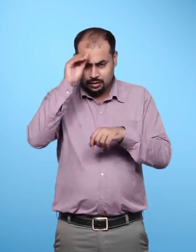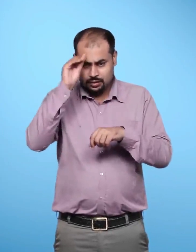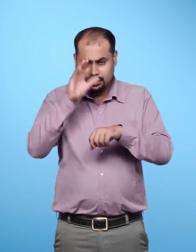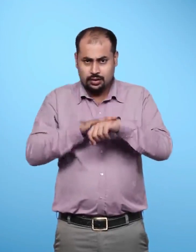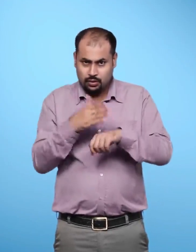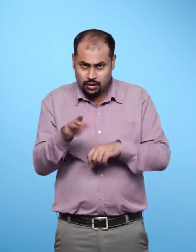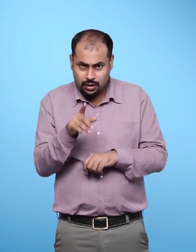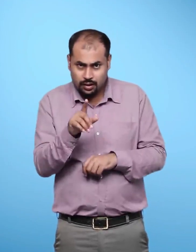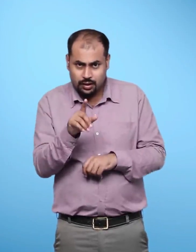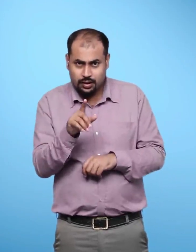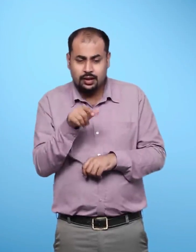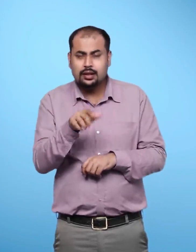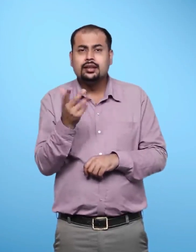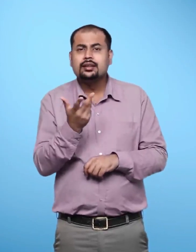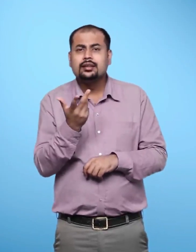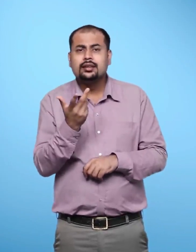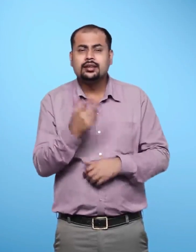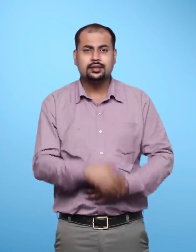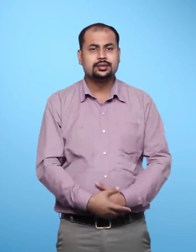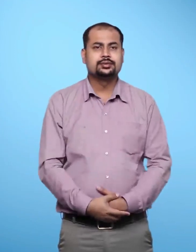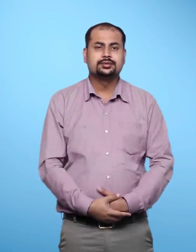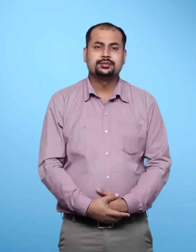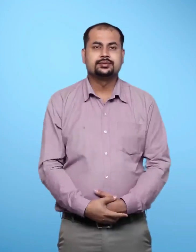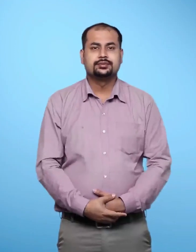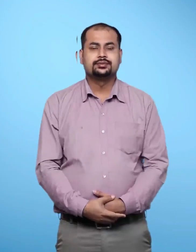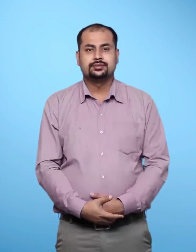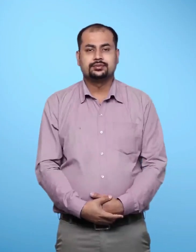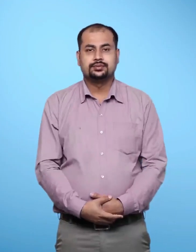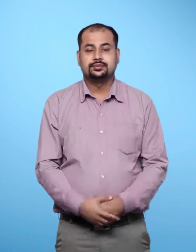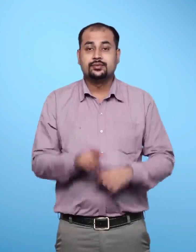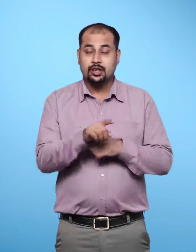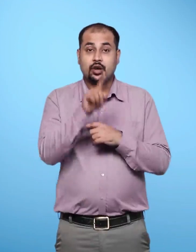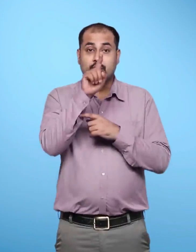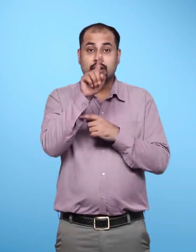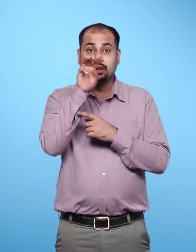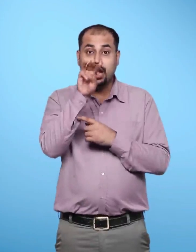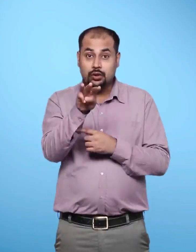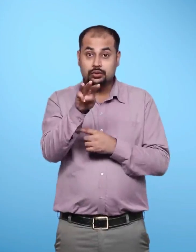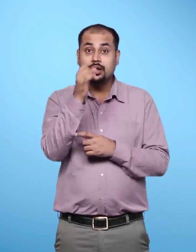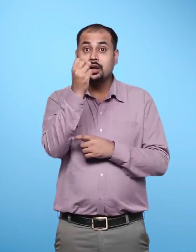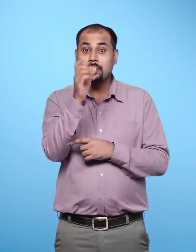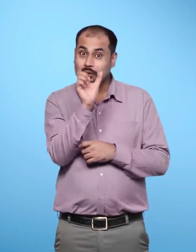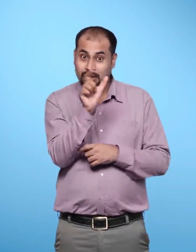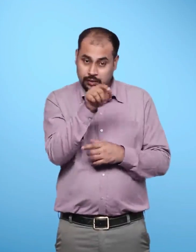What other things have you heard of in lakhs? Write the number 1000.